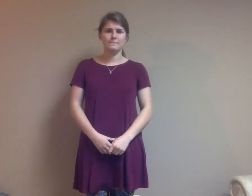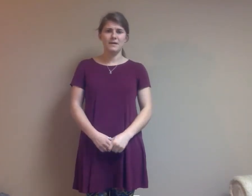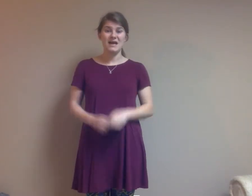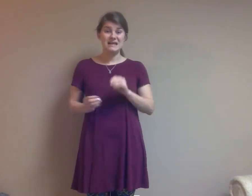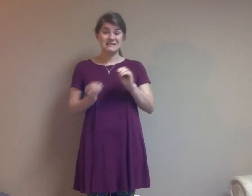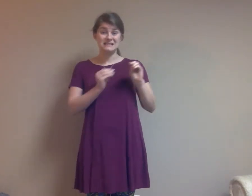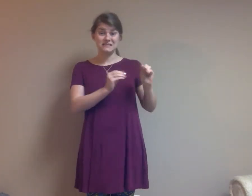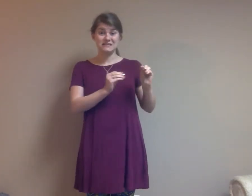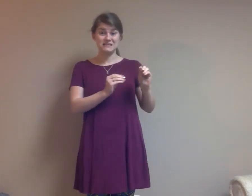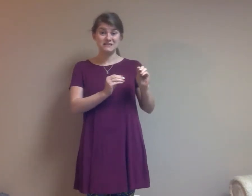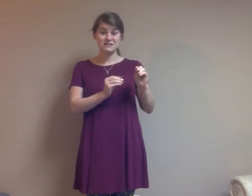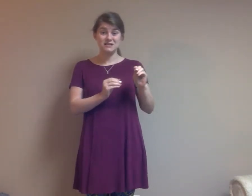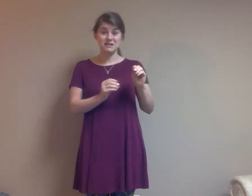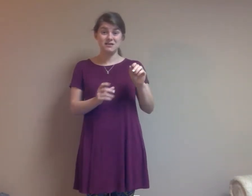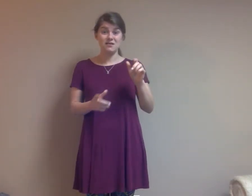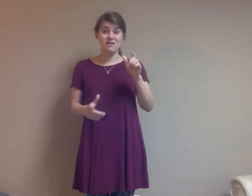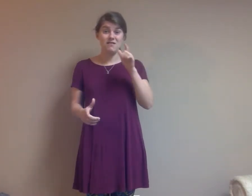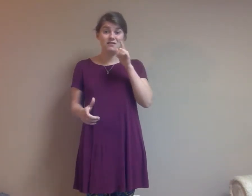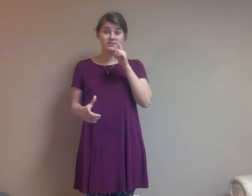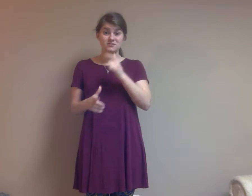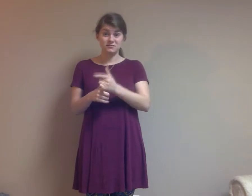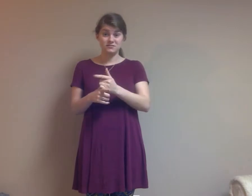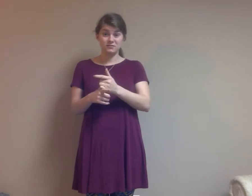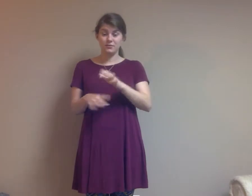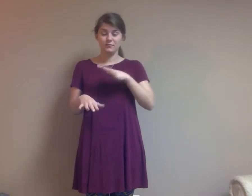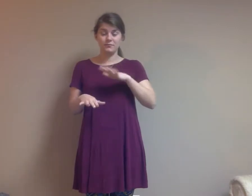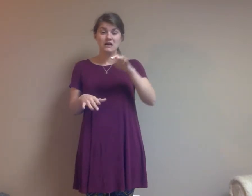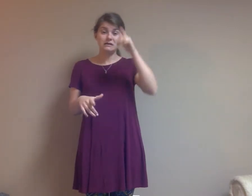Now Mum Sandra is dreading the thought of also sending her daughter.